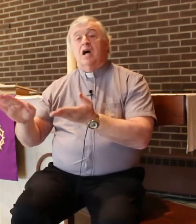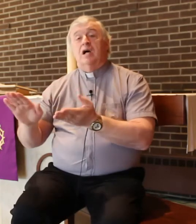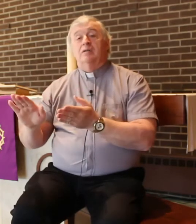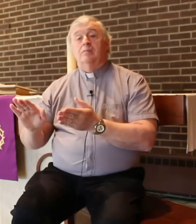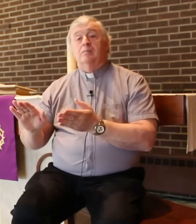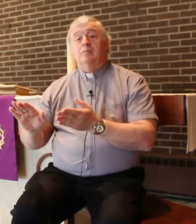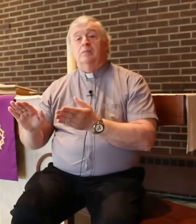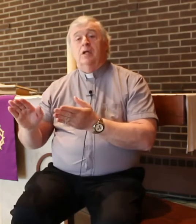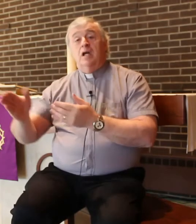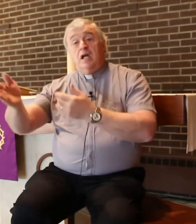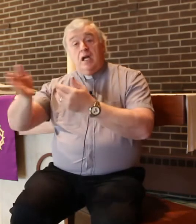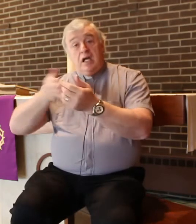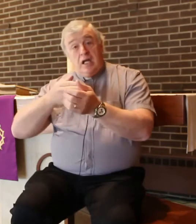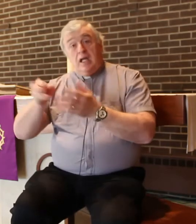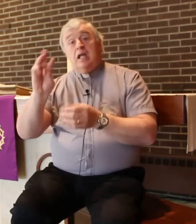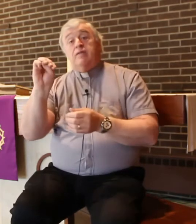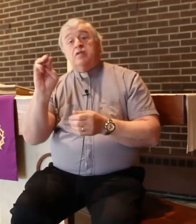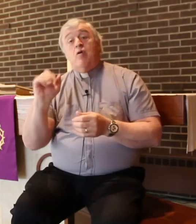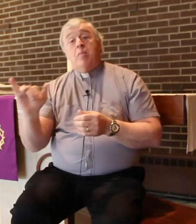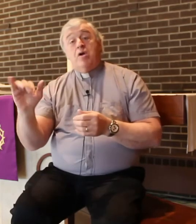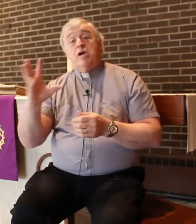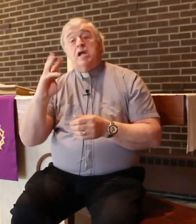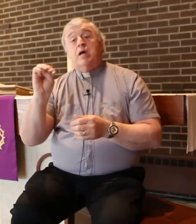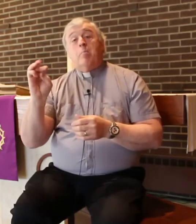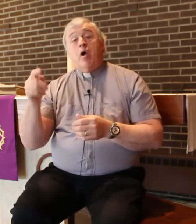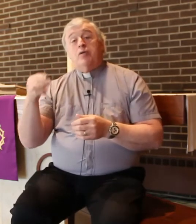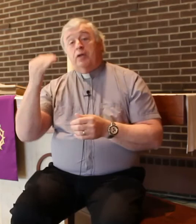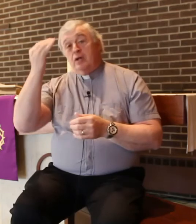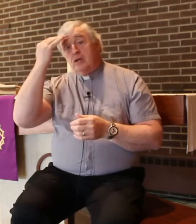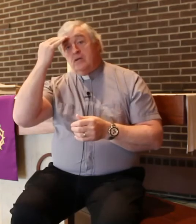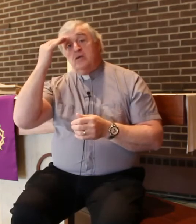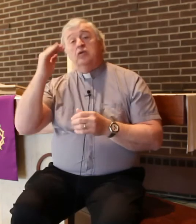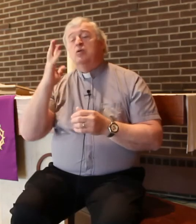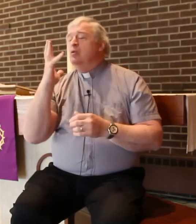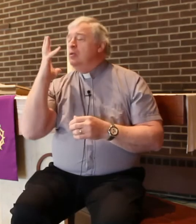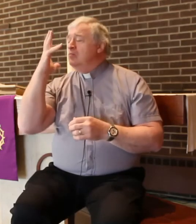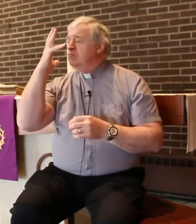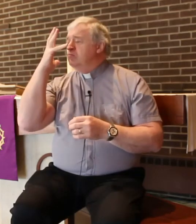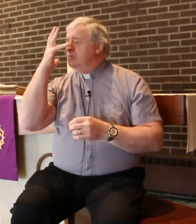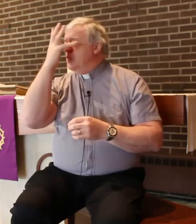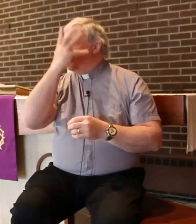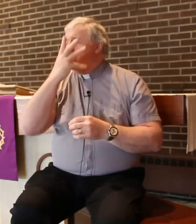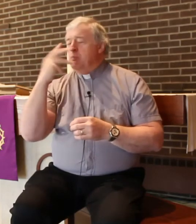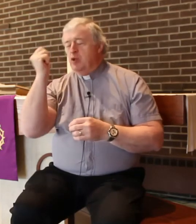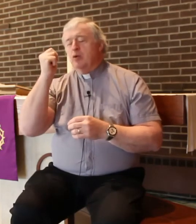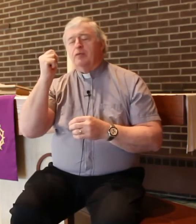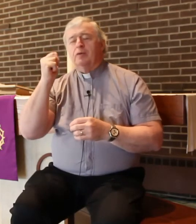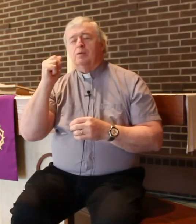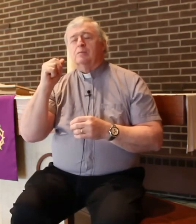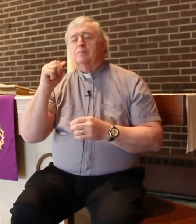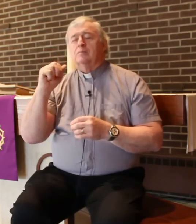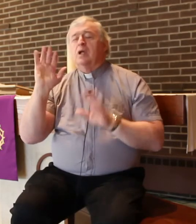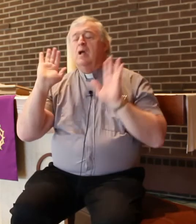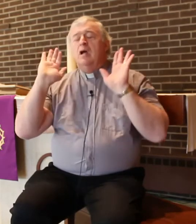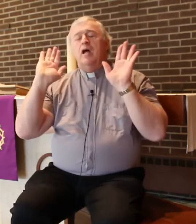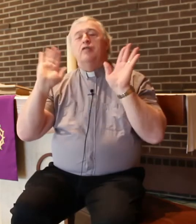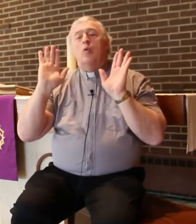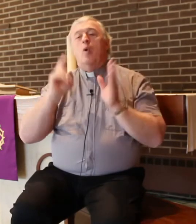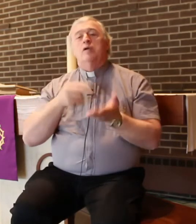died. Even though Mary and Martha knew the beautiful and the